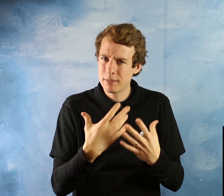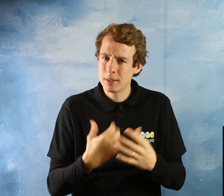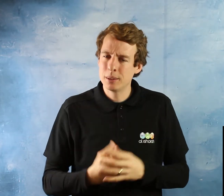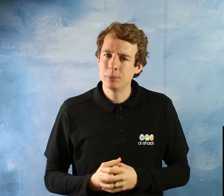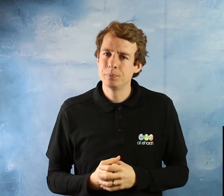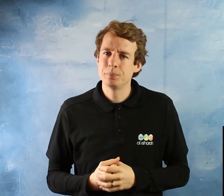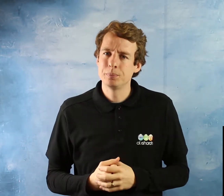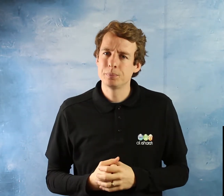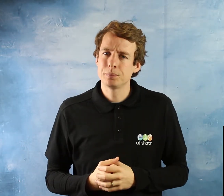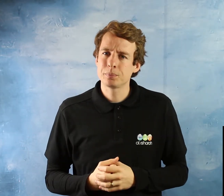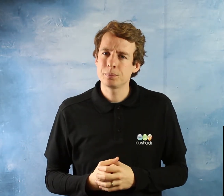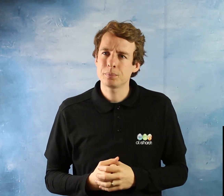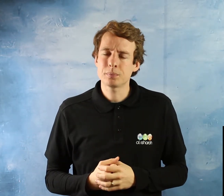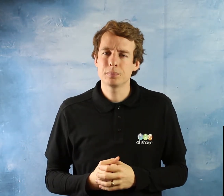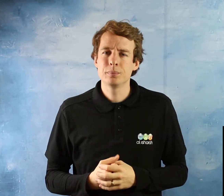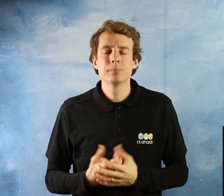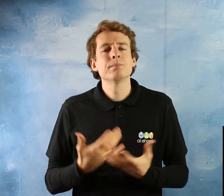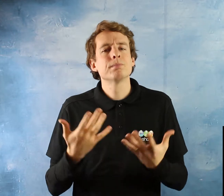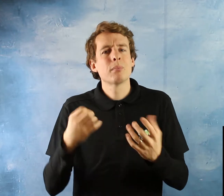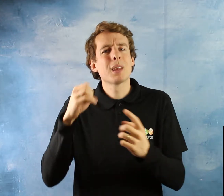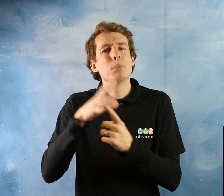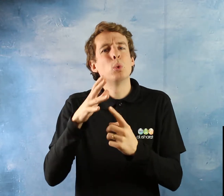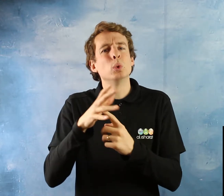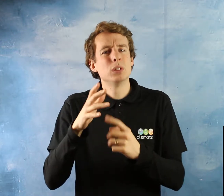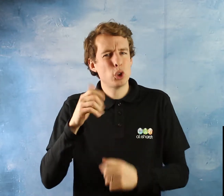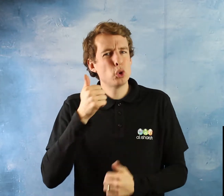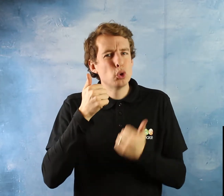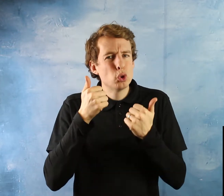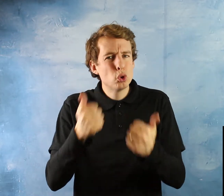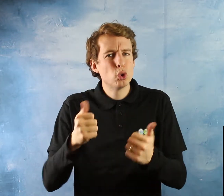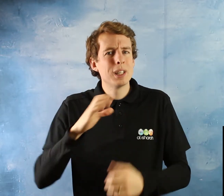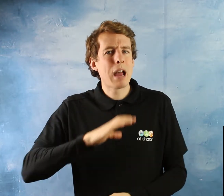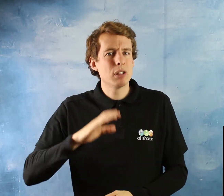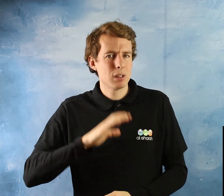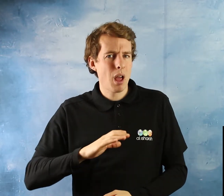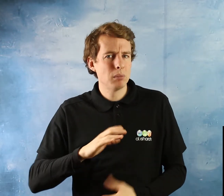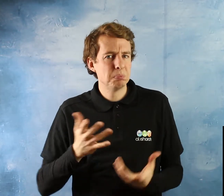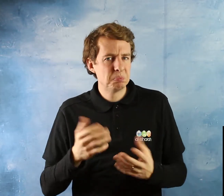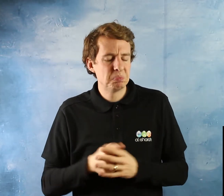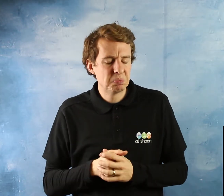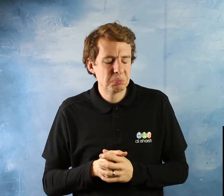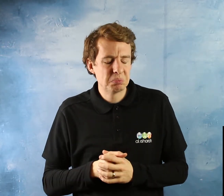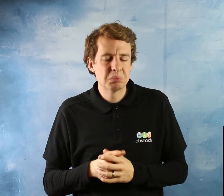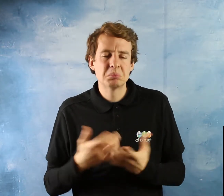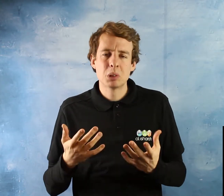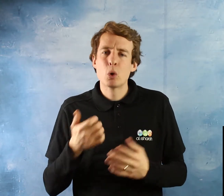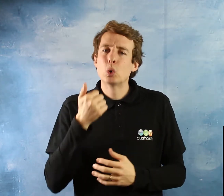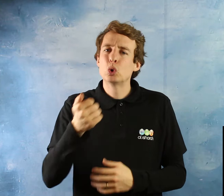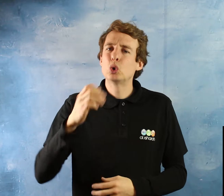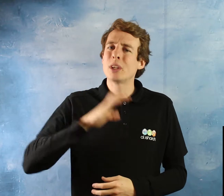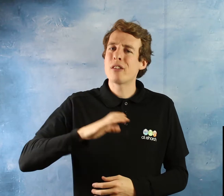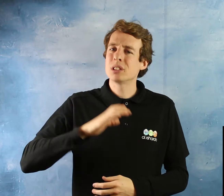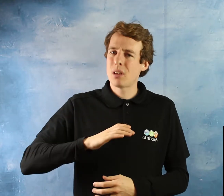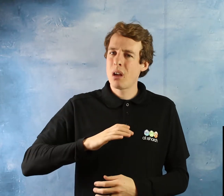Among the good character today, we'd like to focus one or two things. One of the good character, that is to